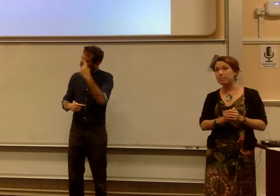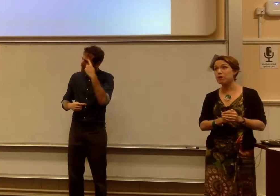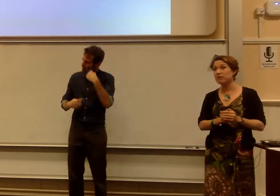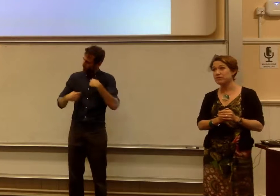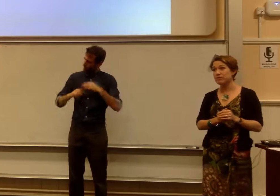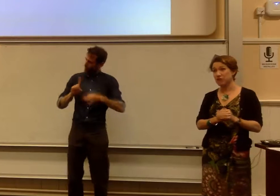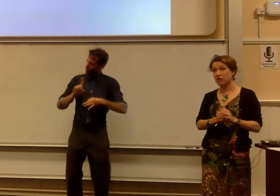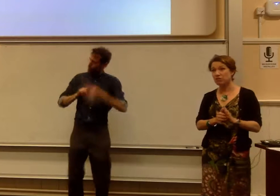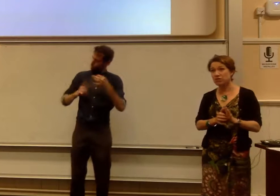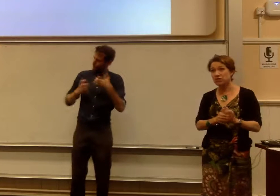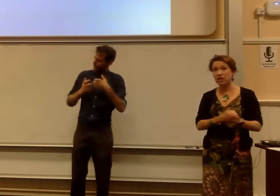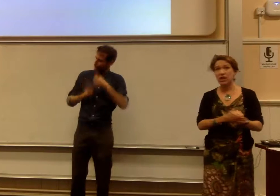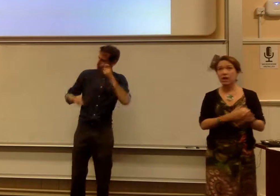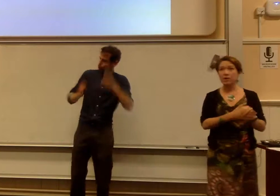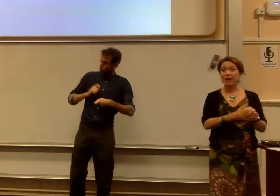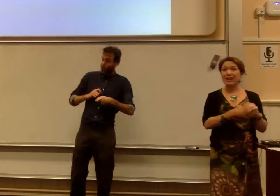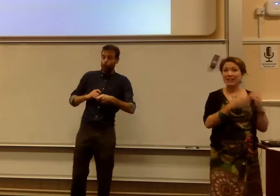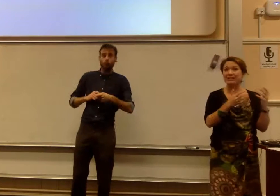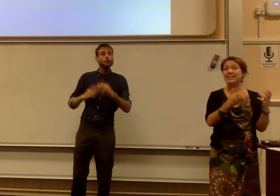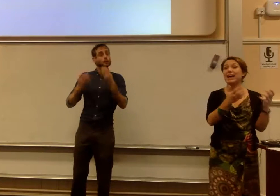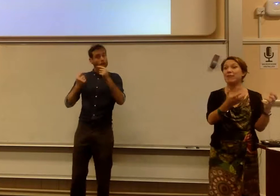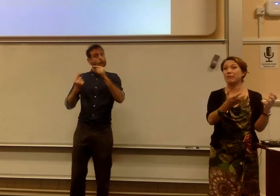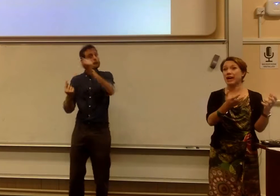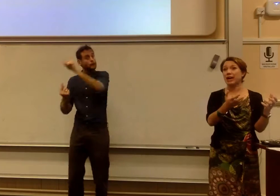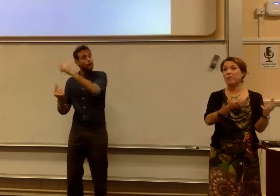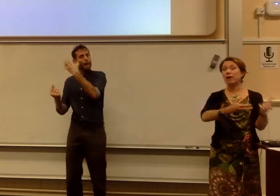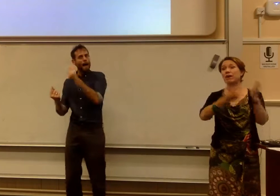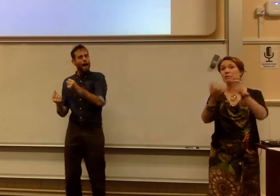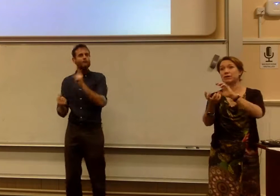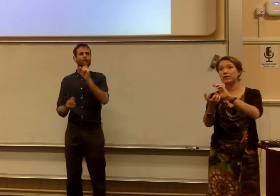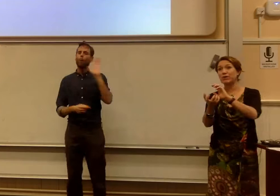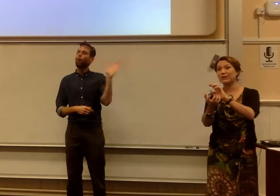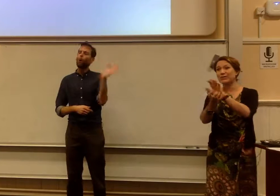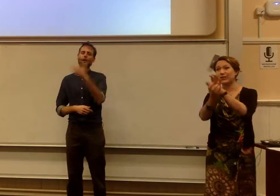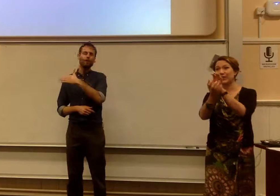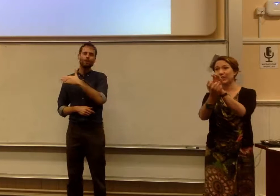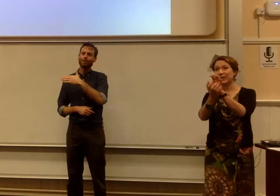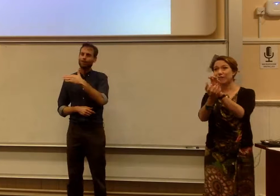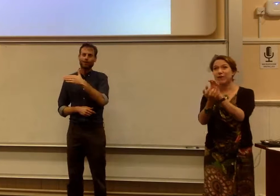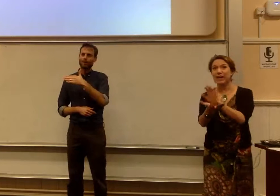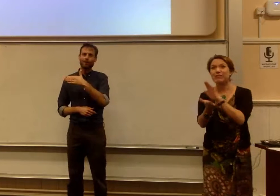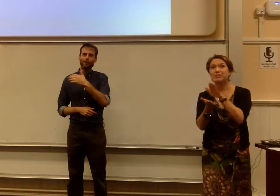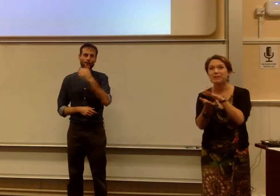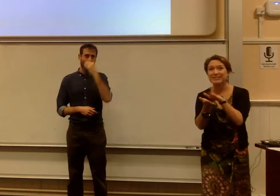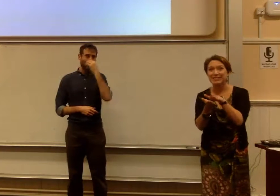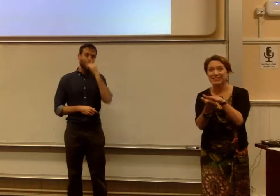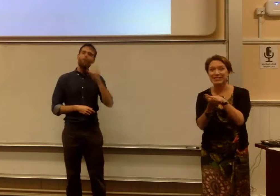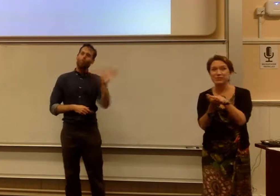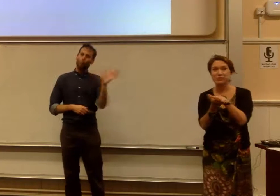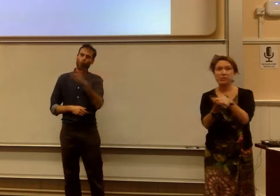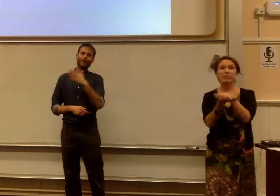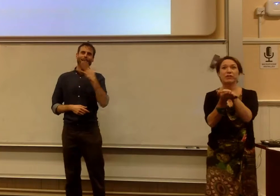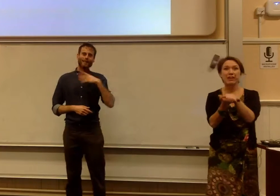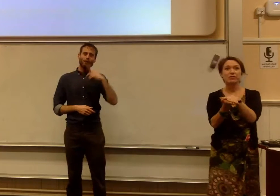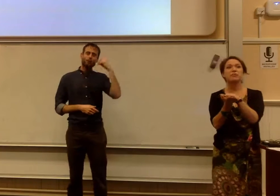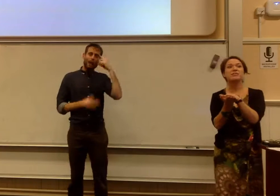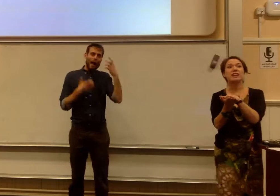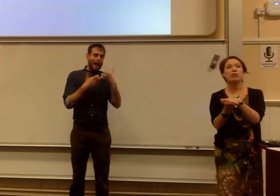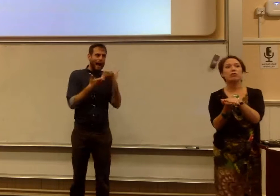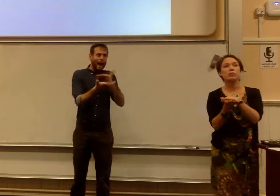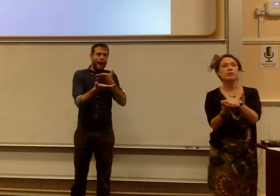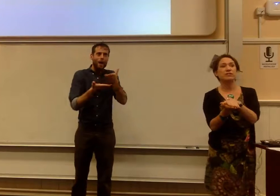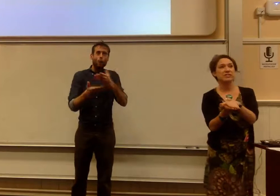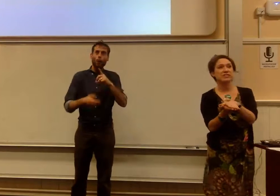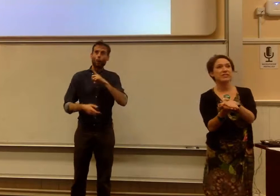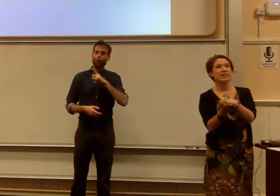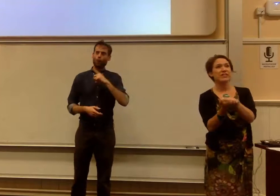think most don't and need to have that. Partly because of their accountability that I talked about. They're accountable to their